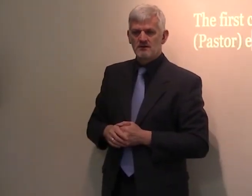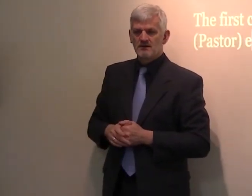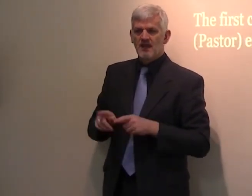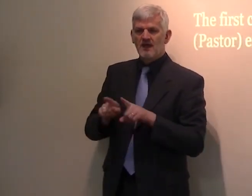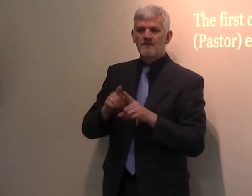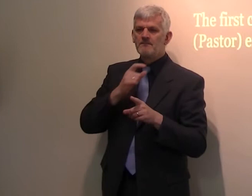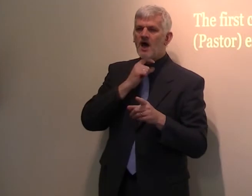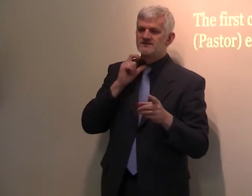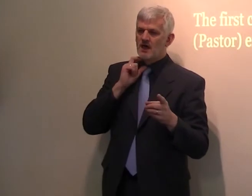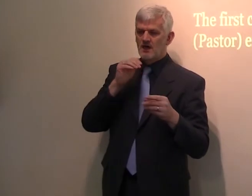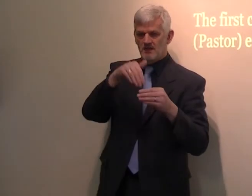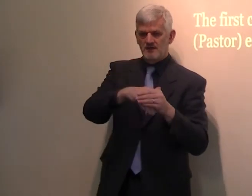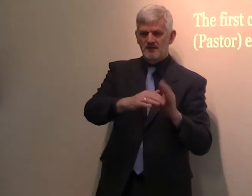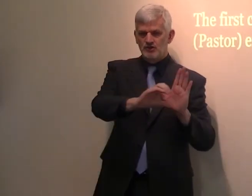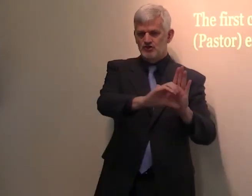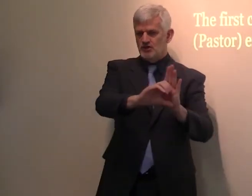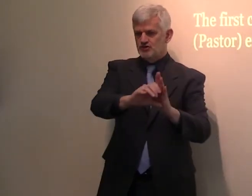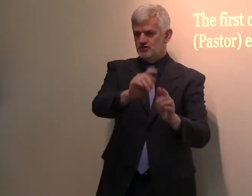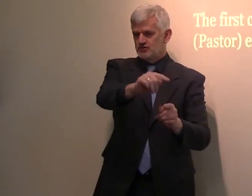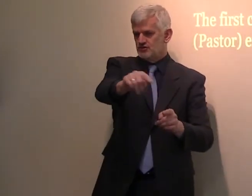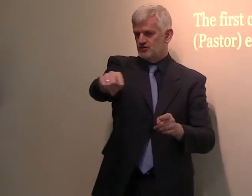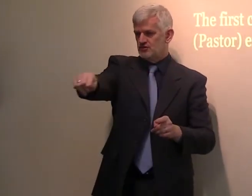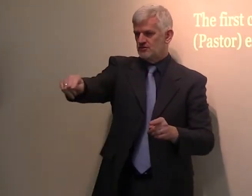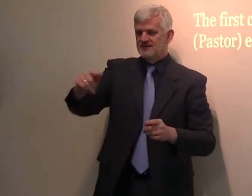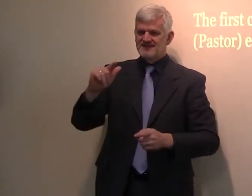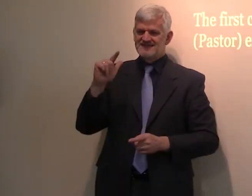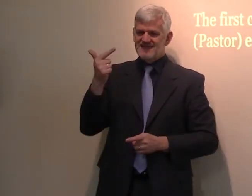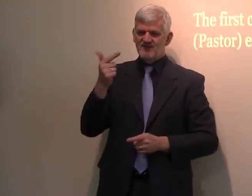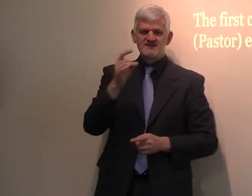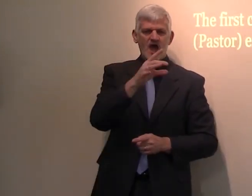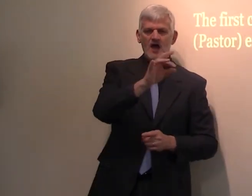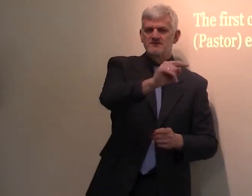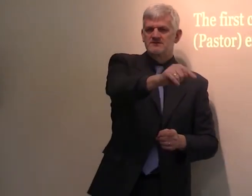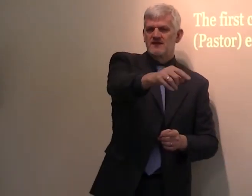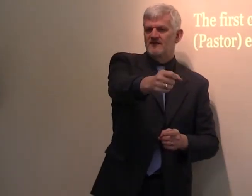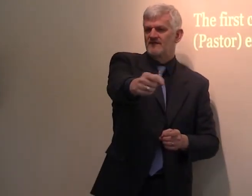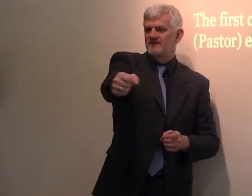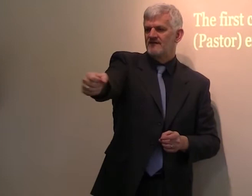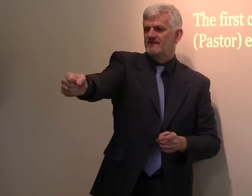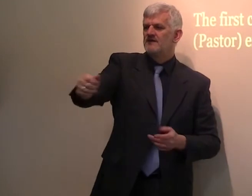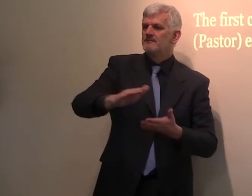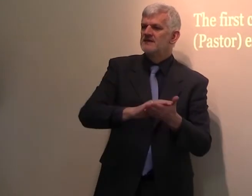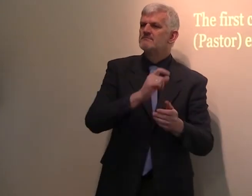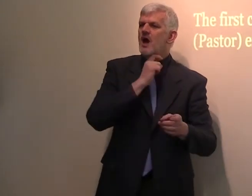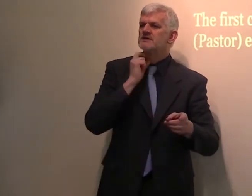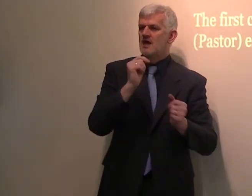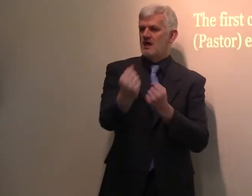or elders or overseers of the seven churches. But there is something I want you to notice. I hope